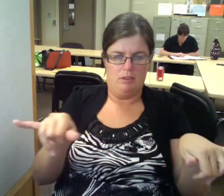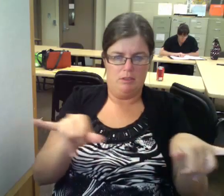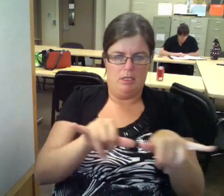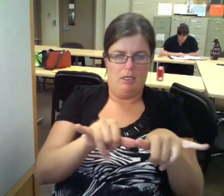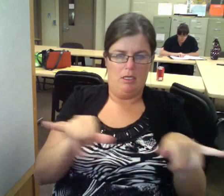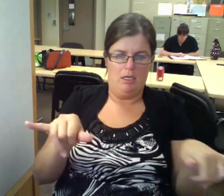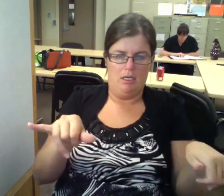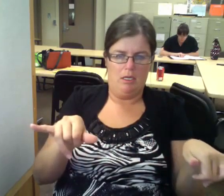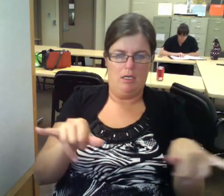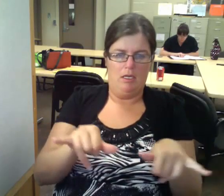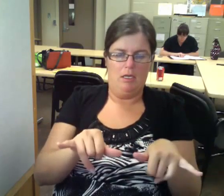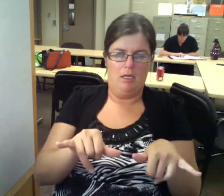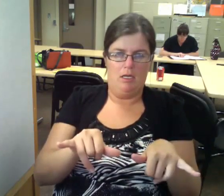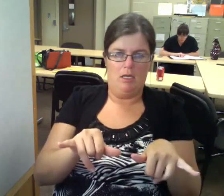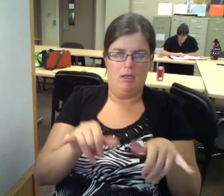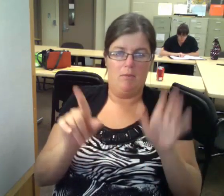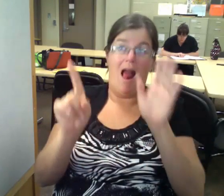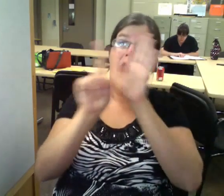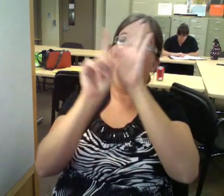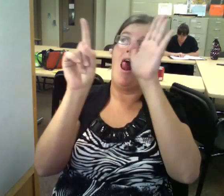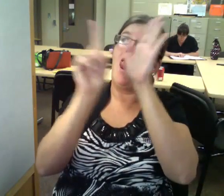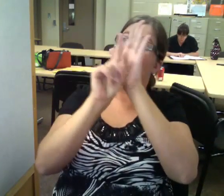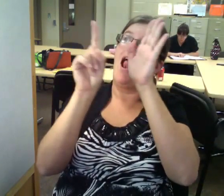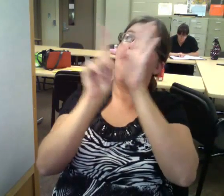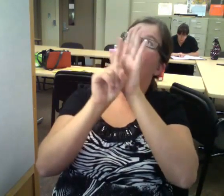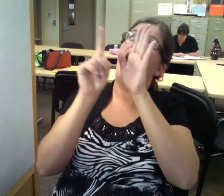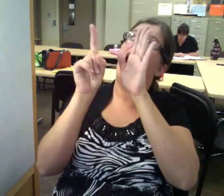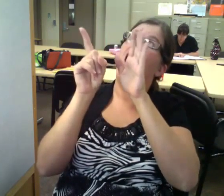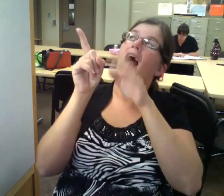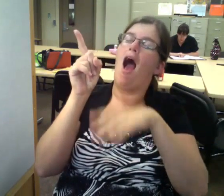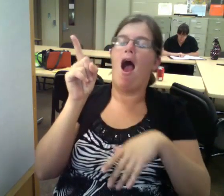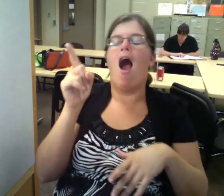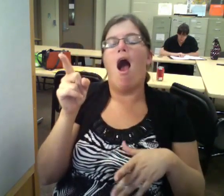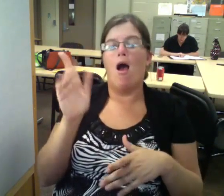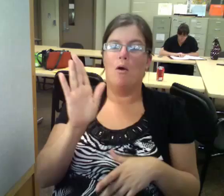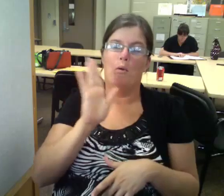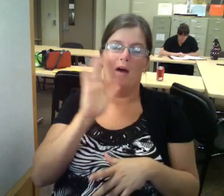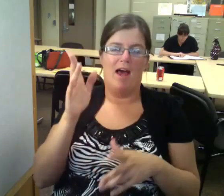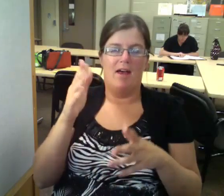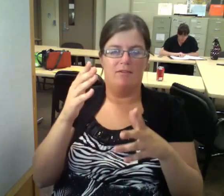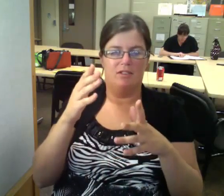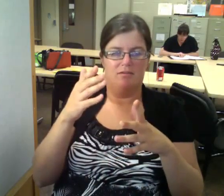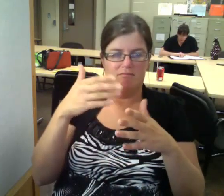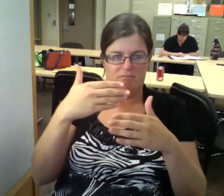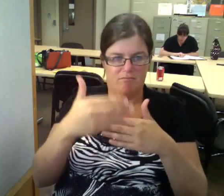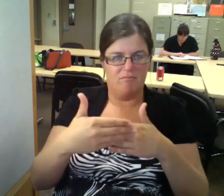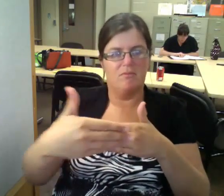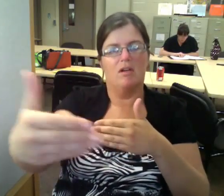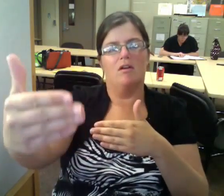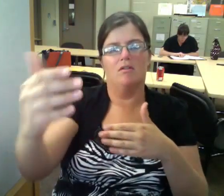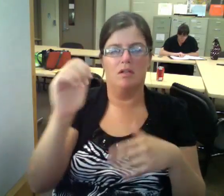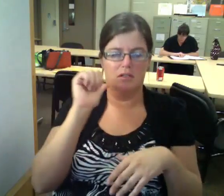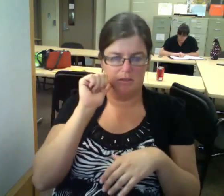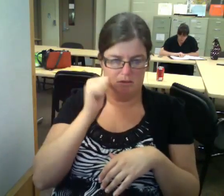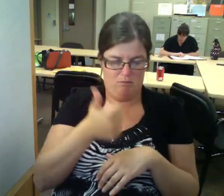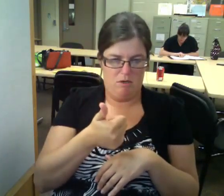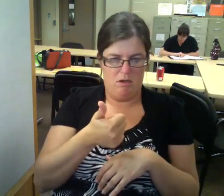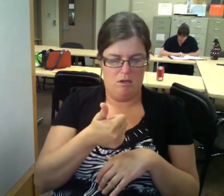Oops, there's the bell. We'll just have to pick up where we left off tomorrow. And we don't want to forget the ceiling of